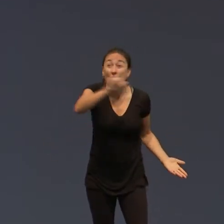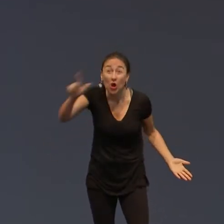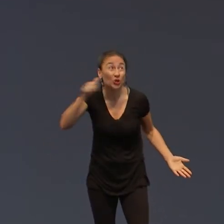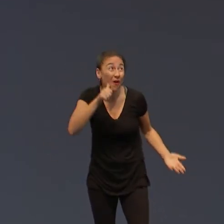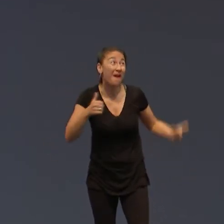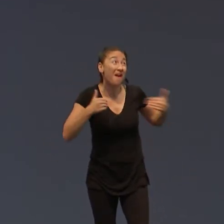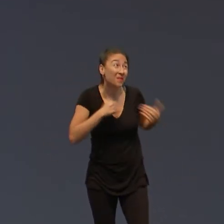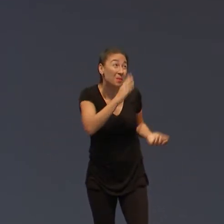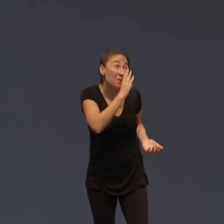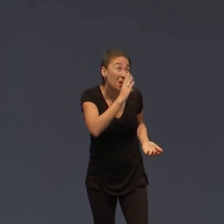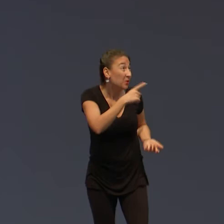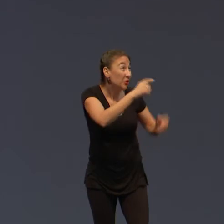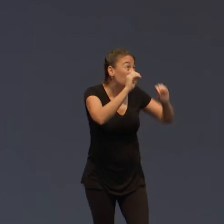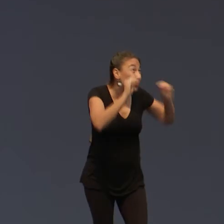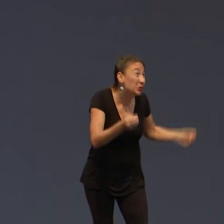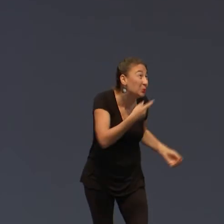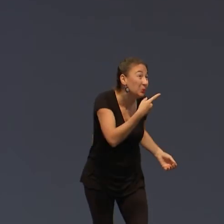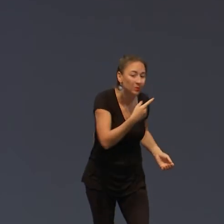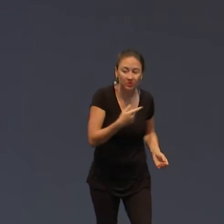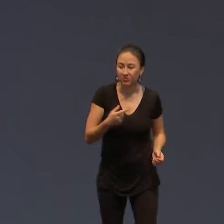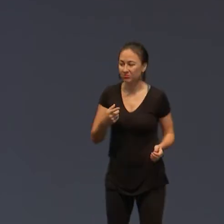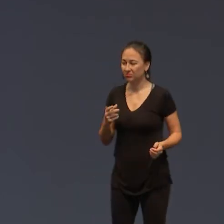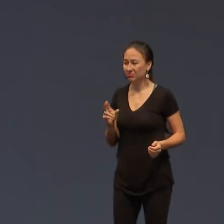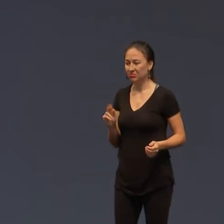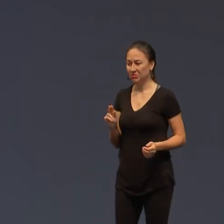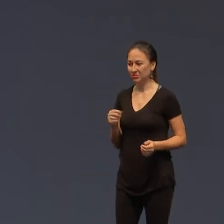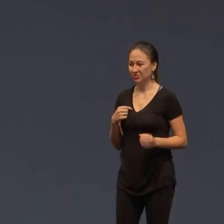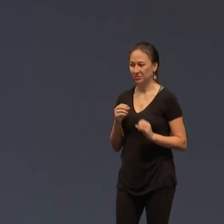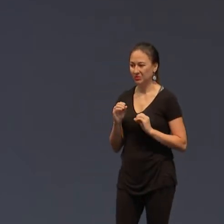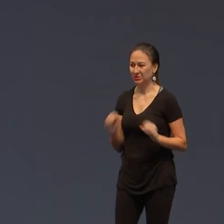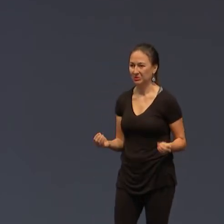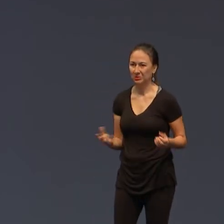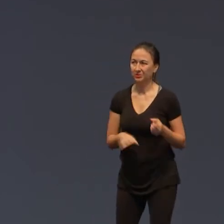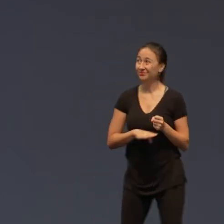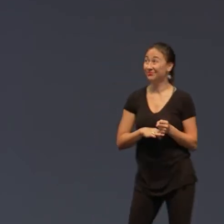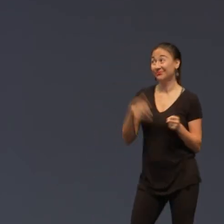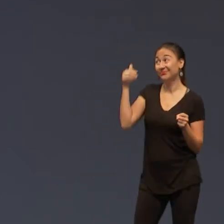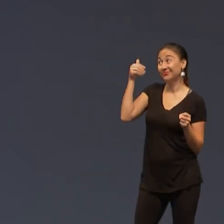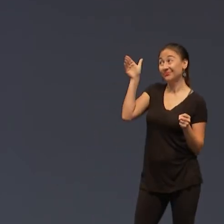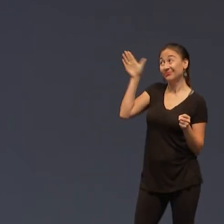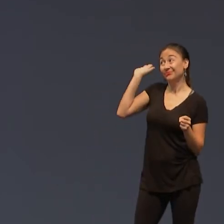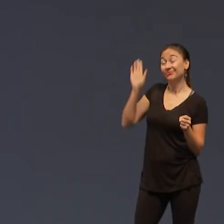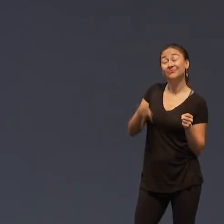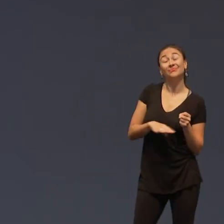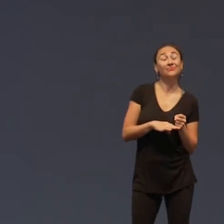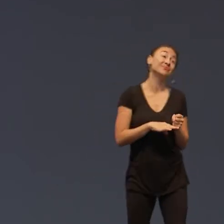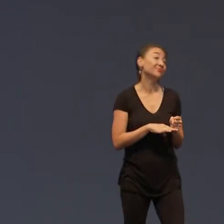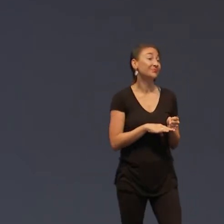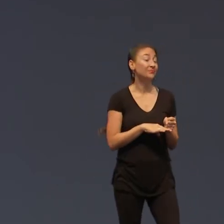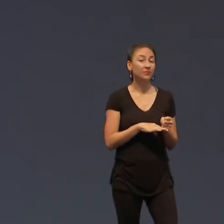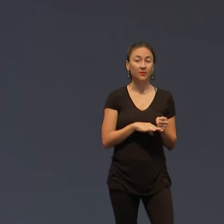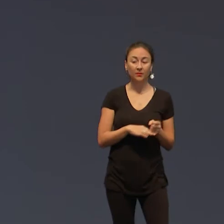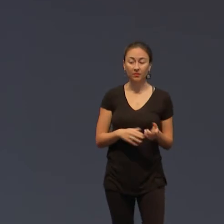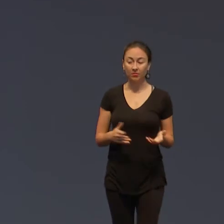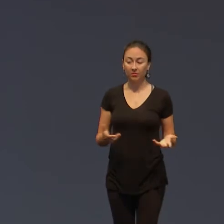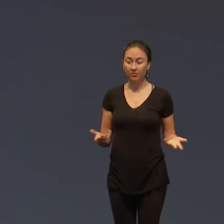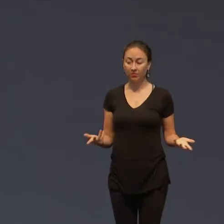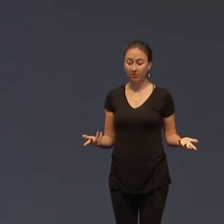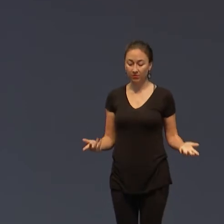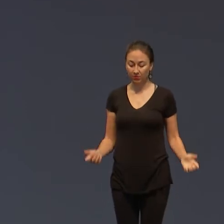This is Barbie. All girls have Barbie. You don't have Barbie? No, I don't. Well, you can't